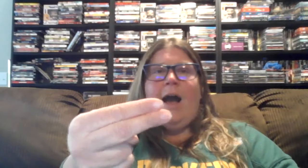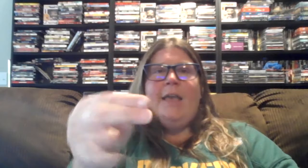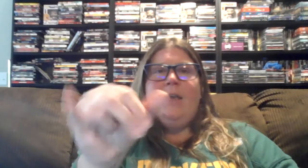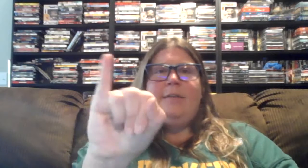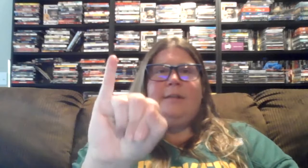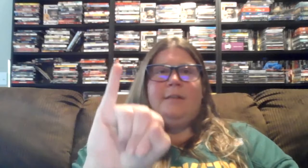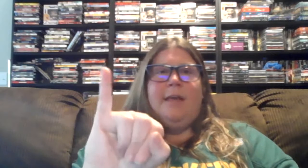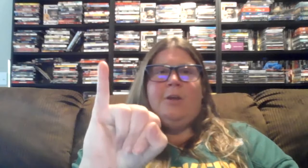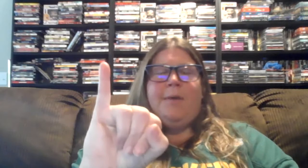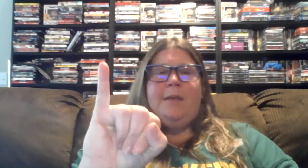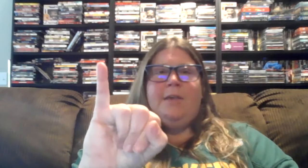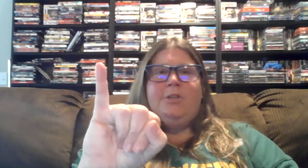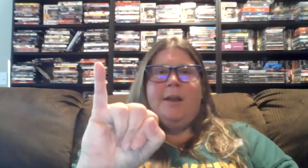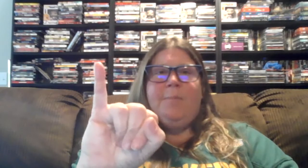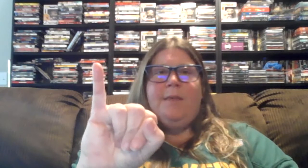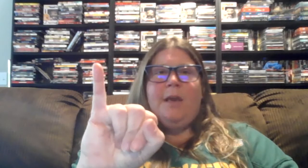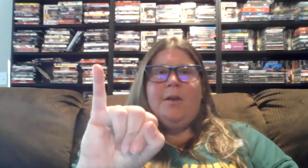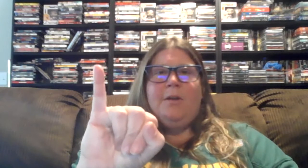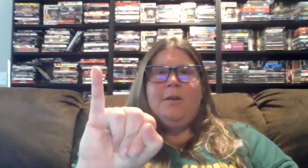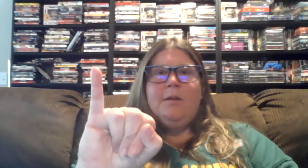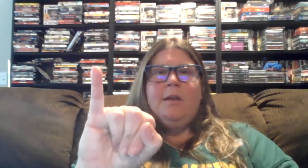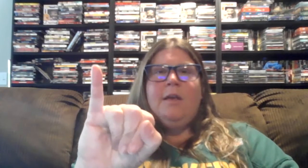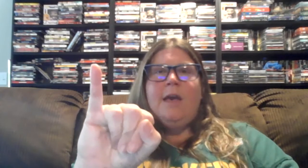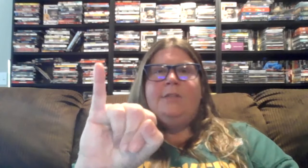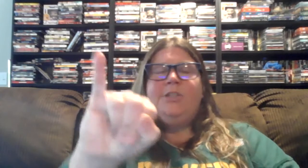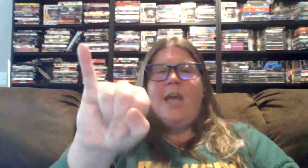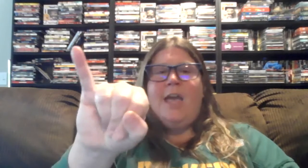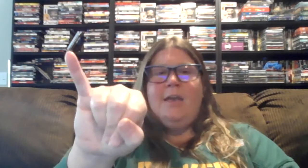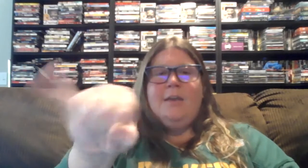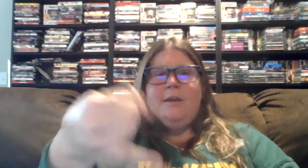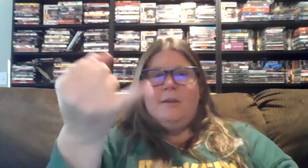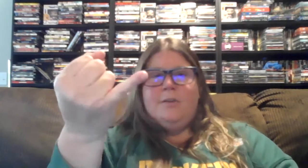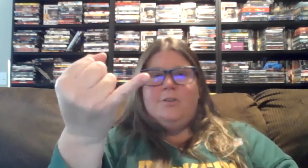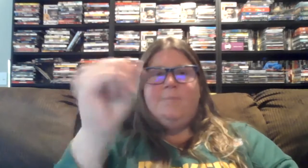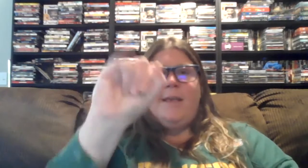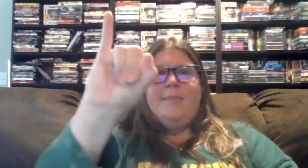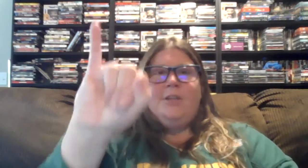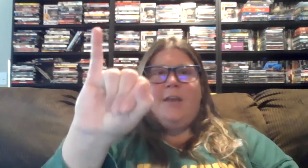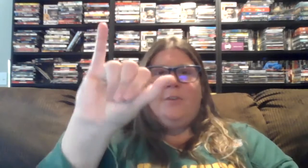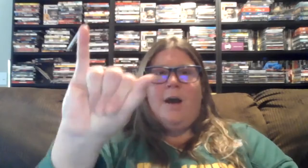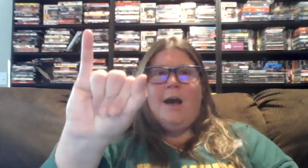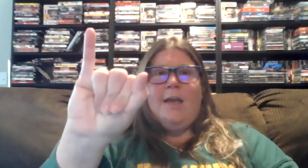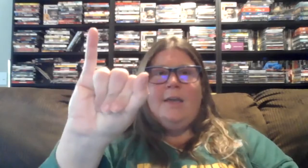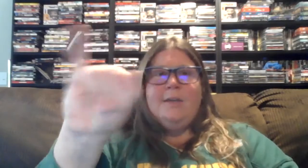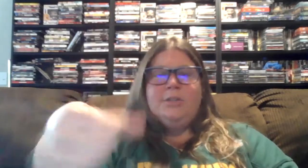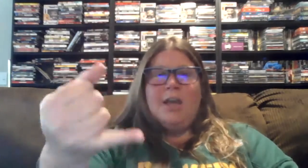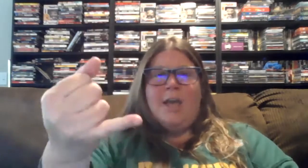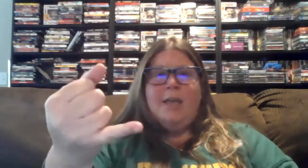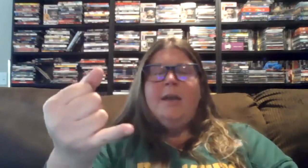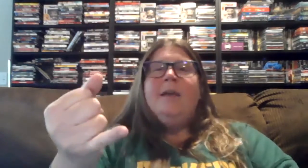I is like your pinky straight up in the air. And J, you're just making the J. So I, J.